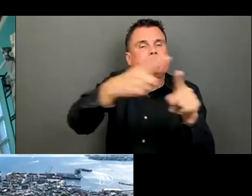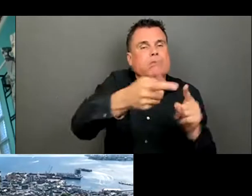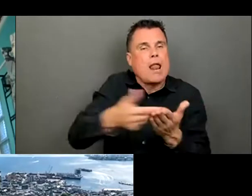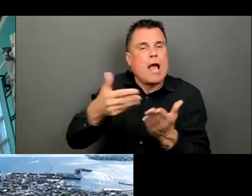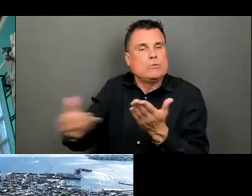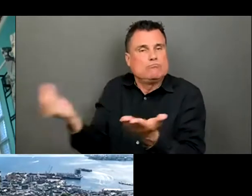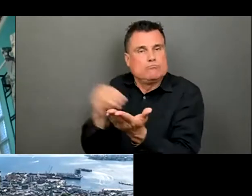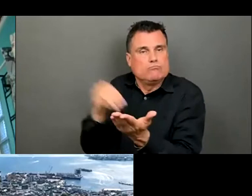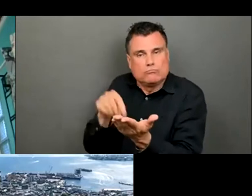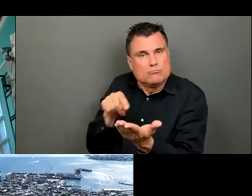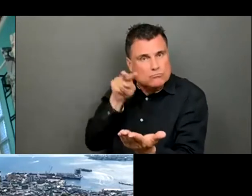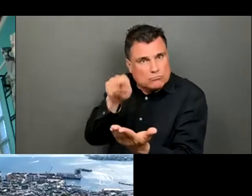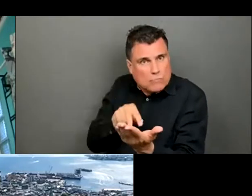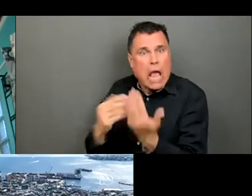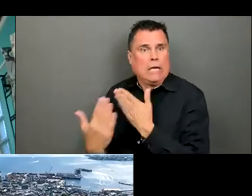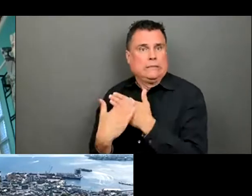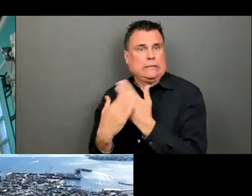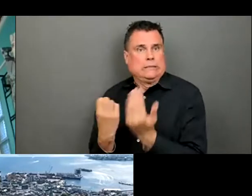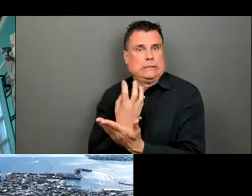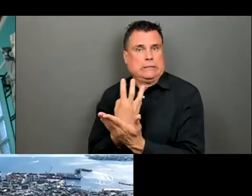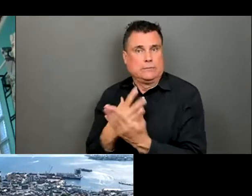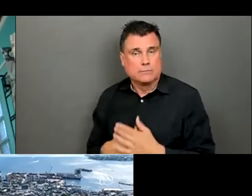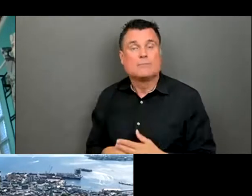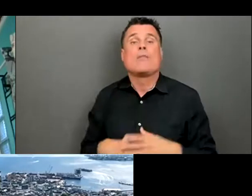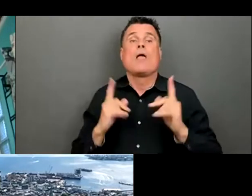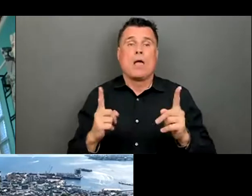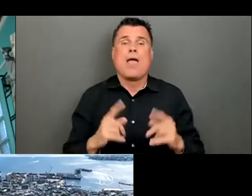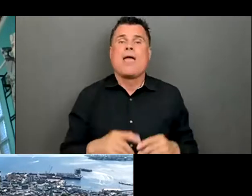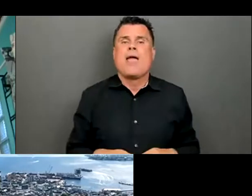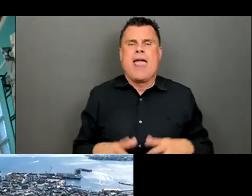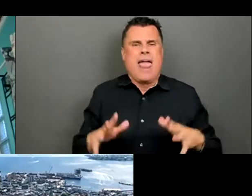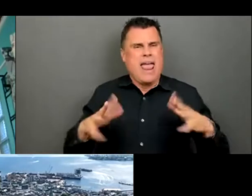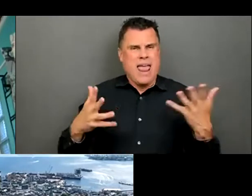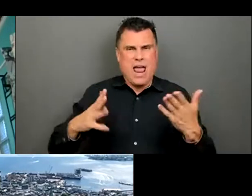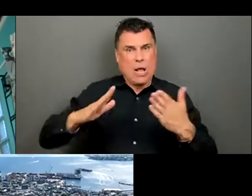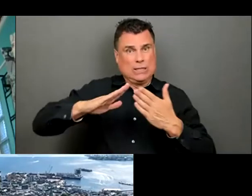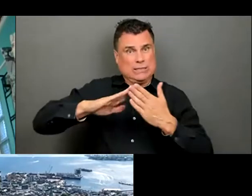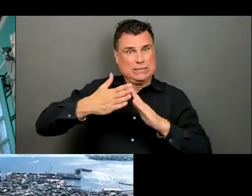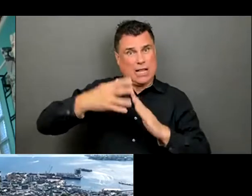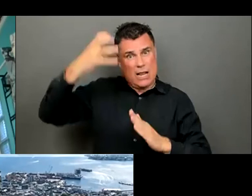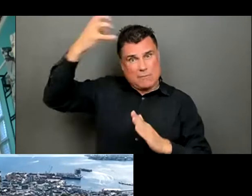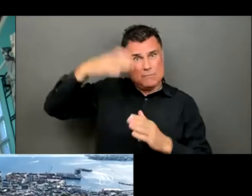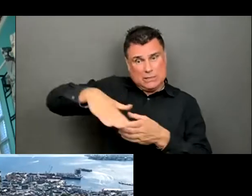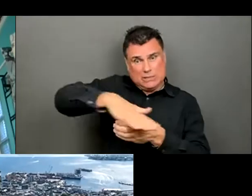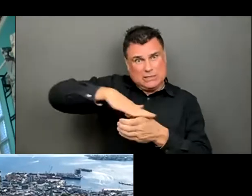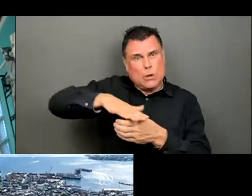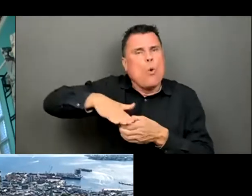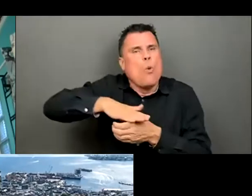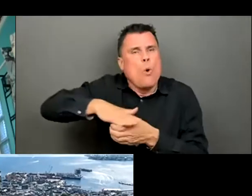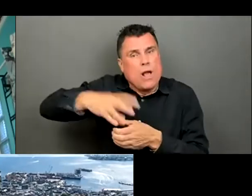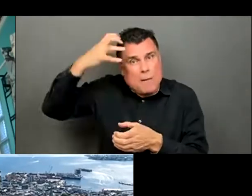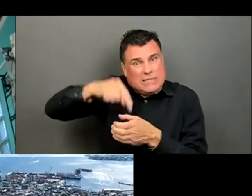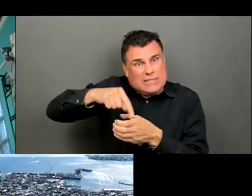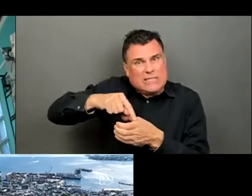is how a municipal government could deliver personalized information under consideration of